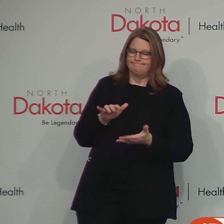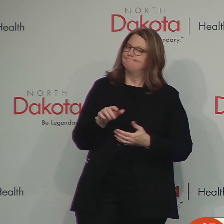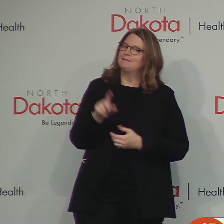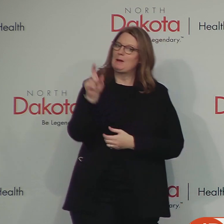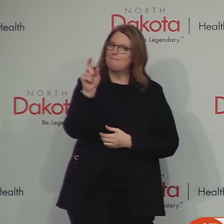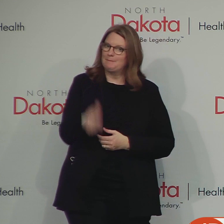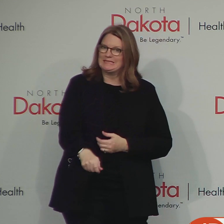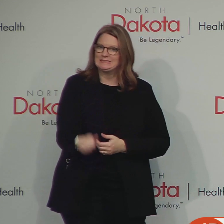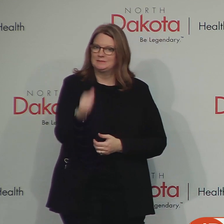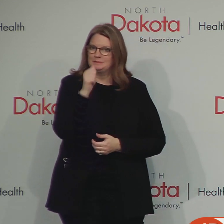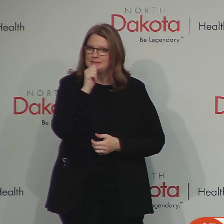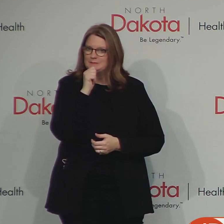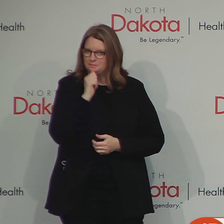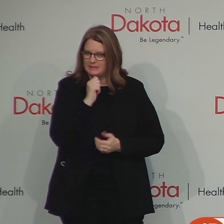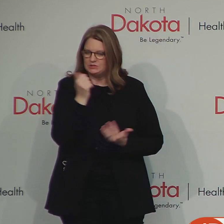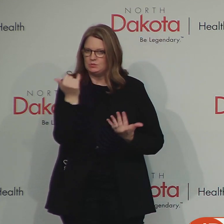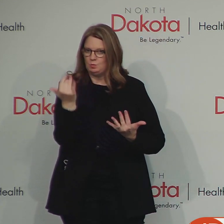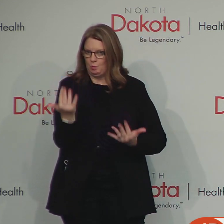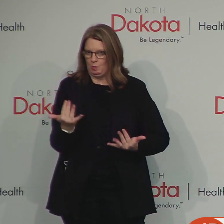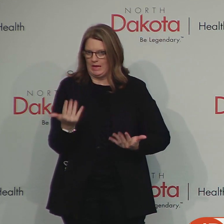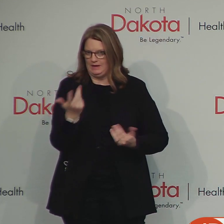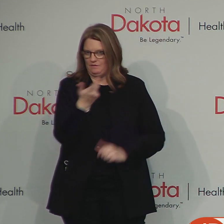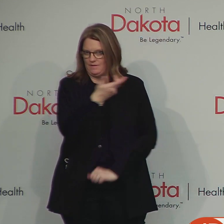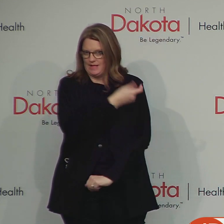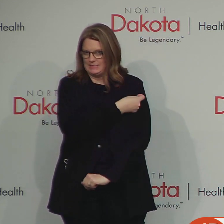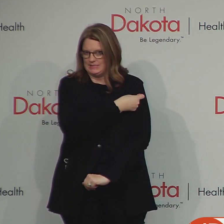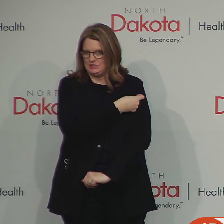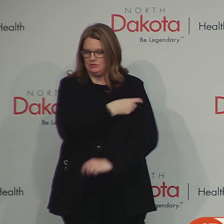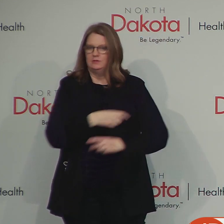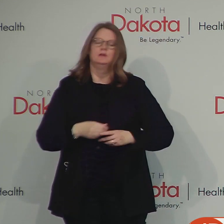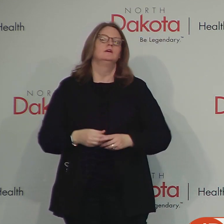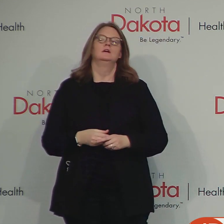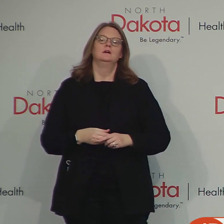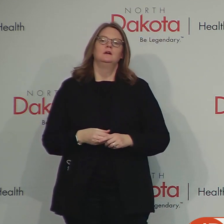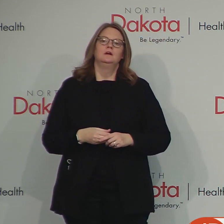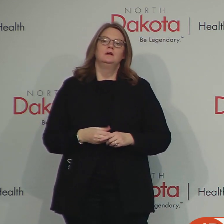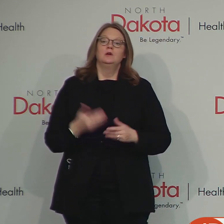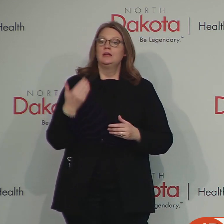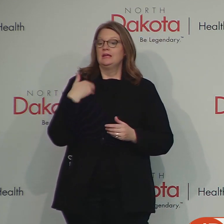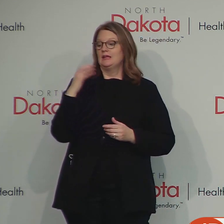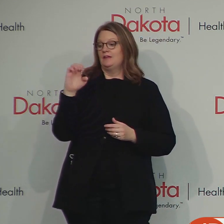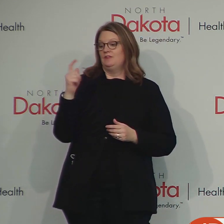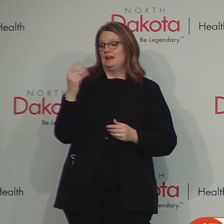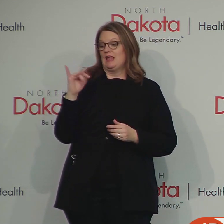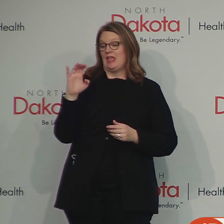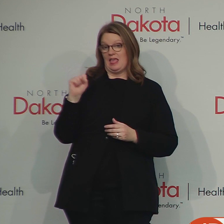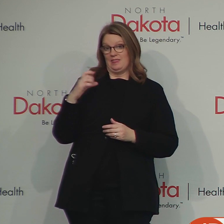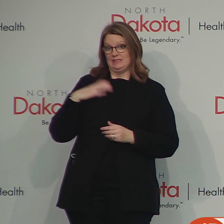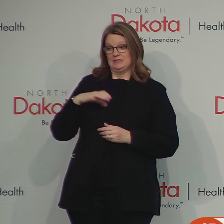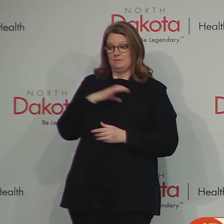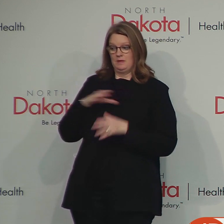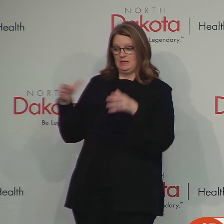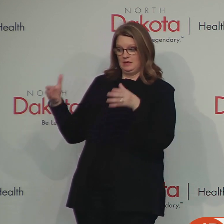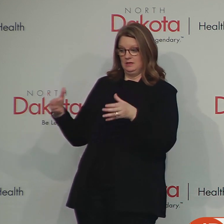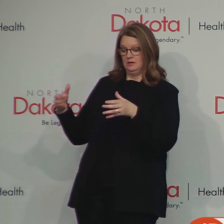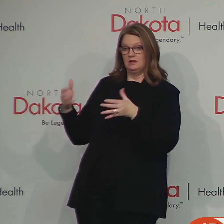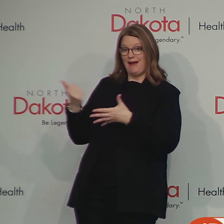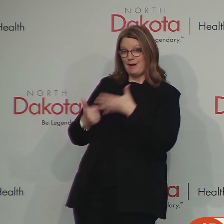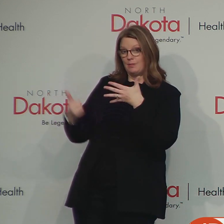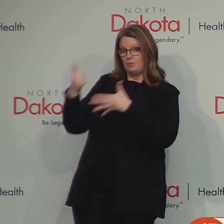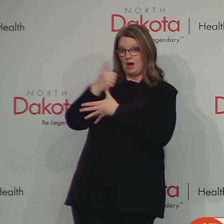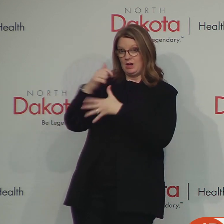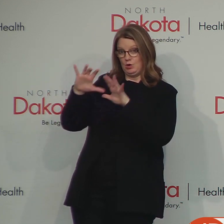patient waiting for vaccination. We do have an ethics committee, and our priority groups and phases